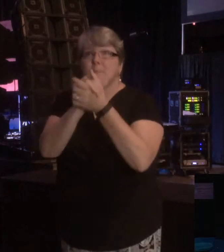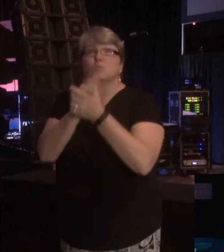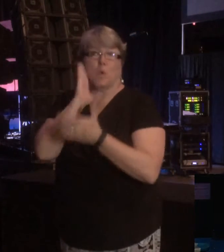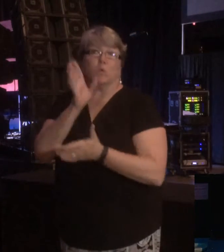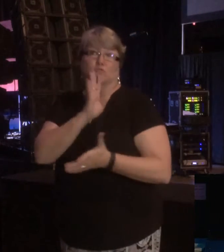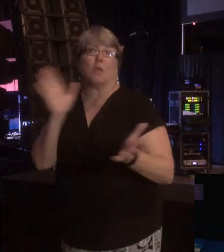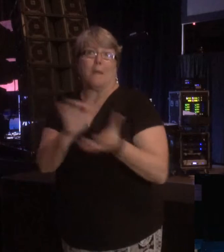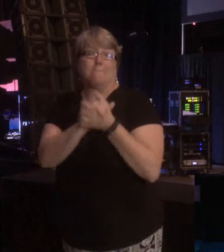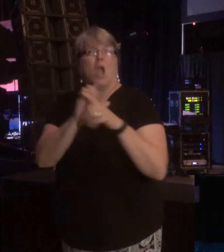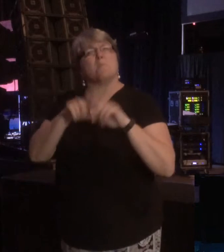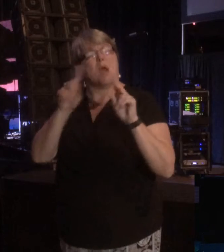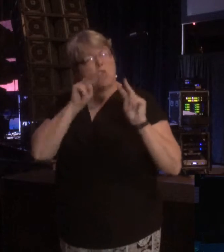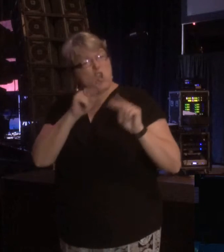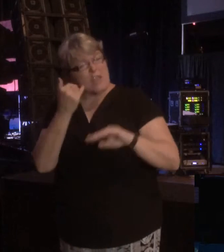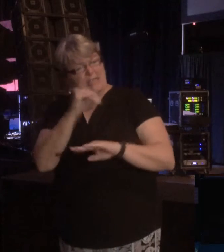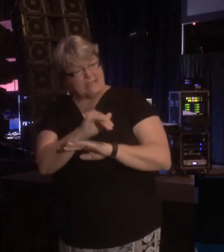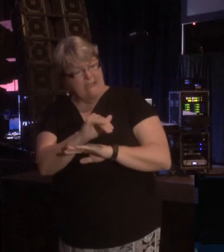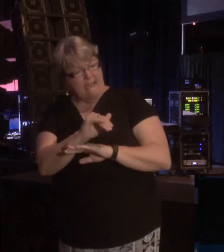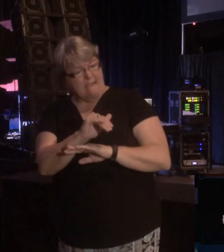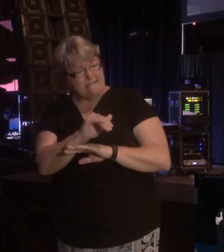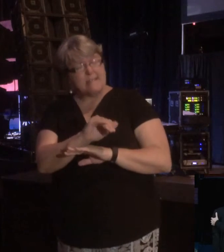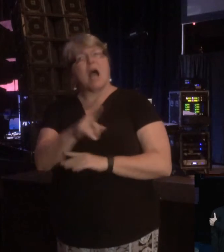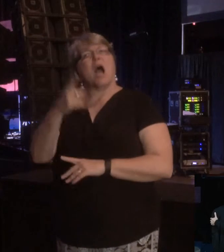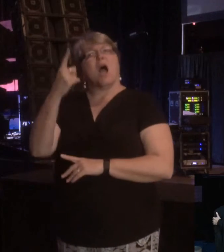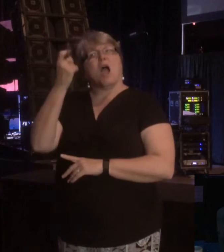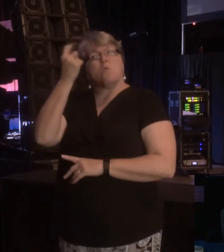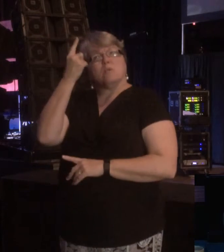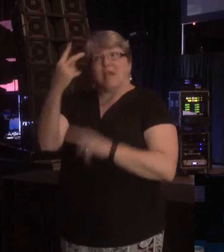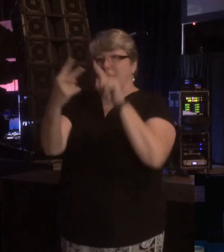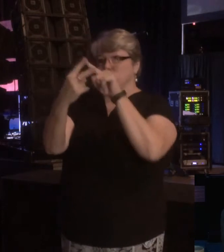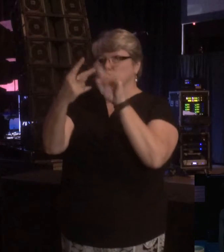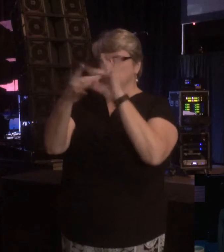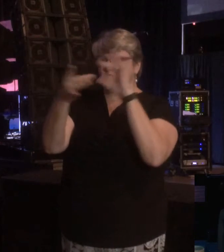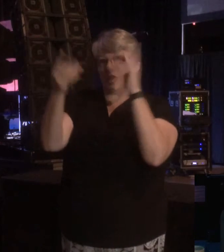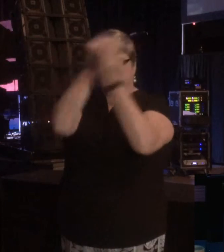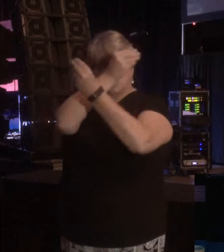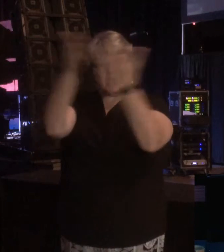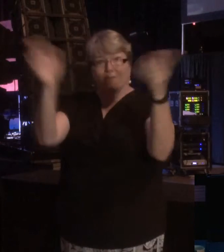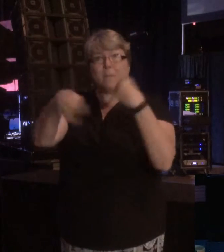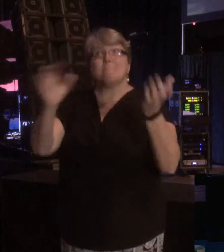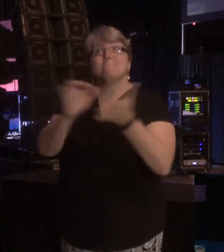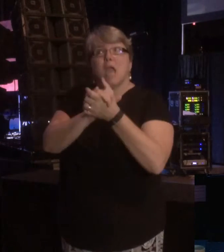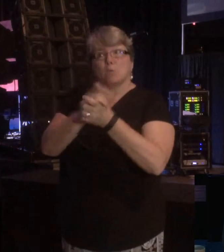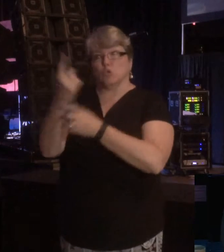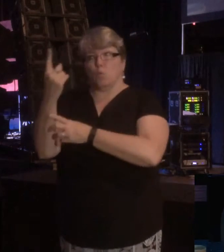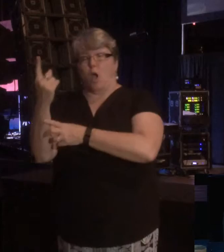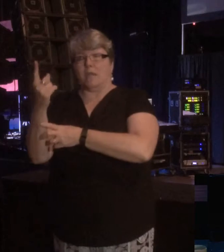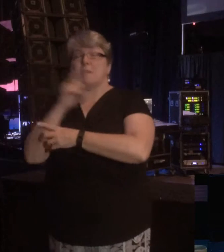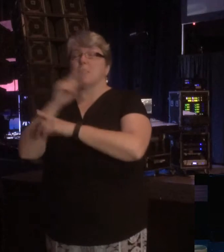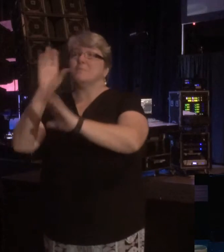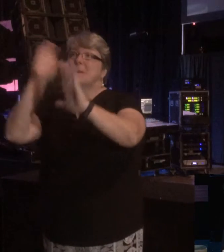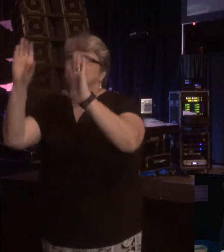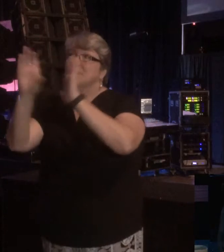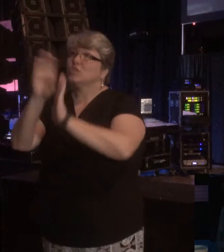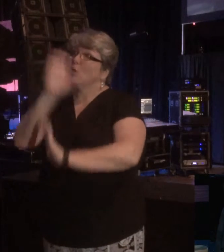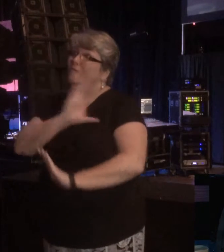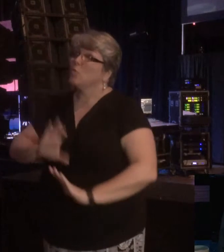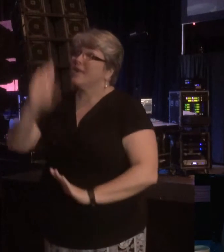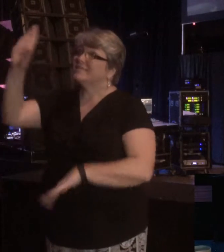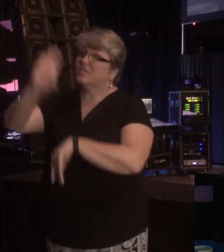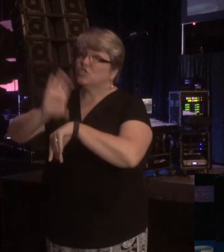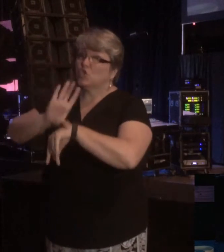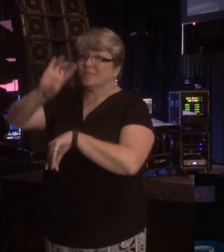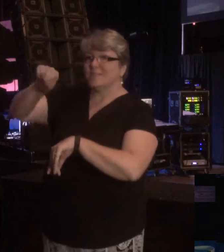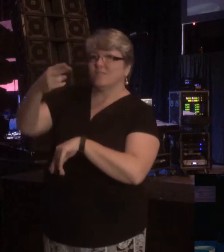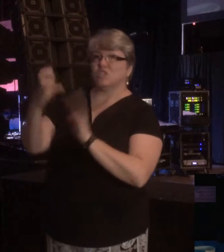been talking about dating, and we've been moving through these phases of life that the vast majority of you will move through in your 20s, being single,